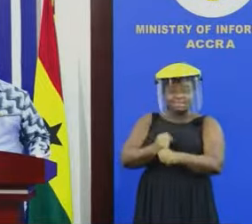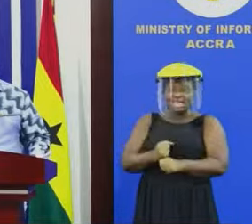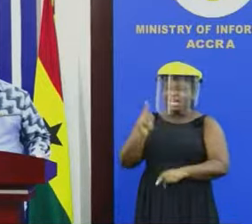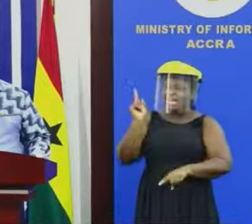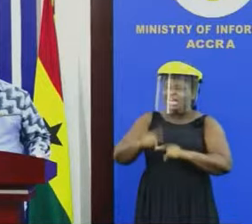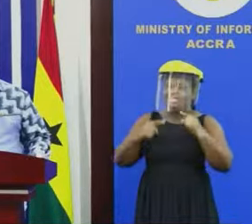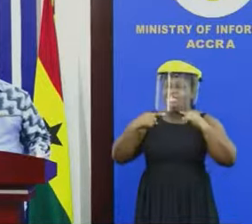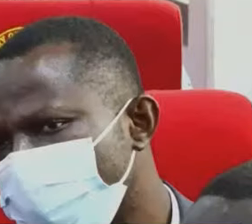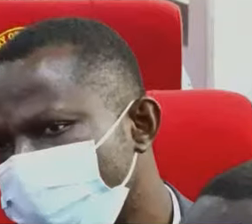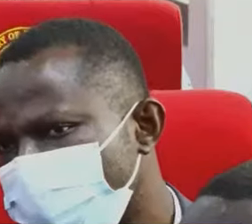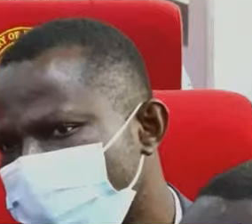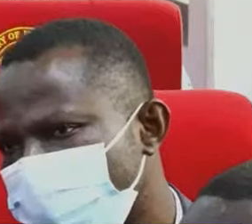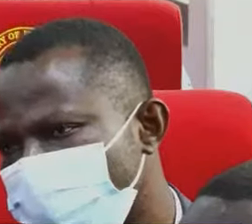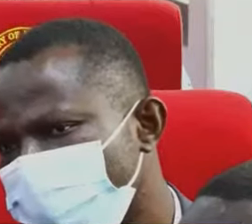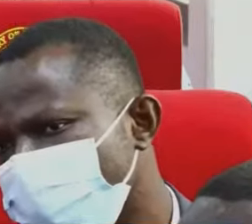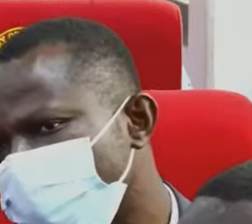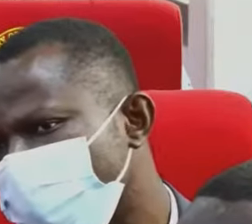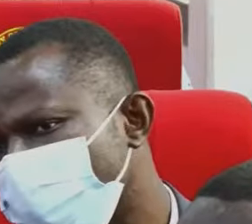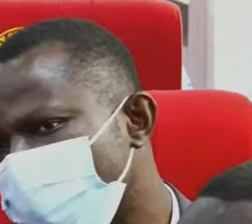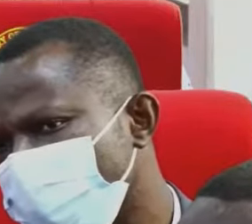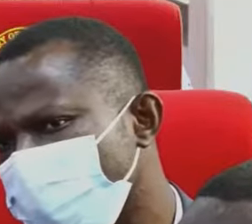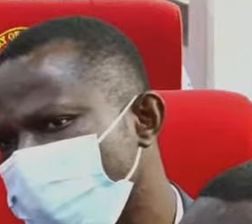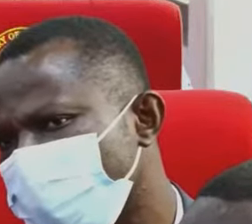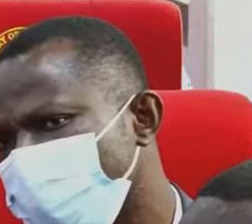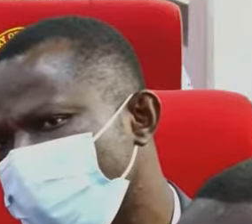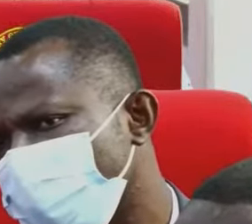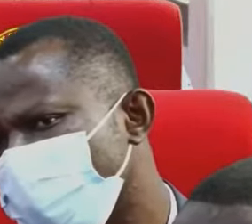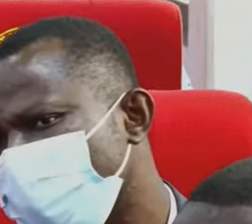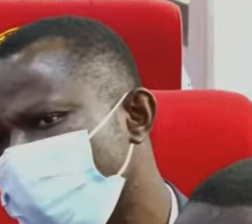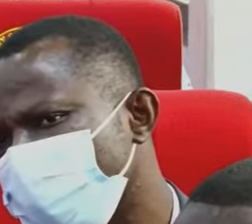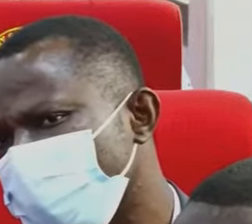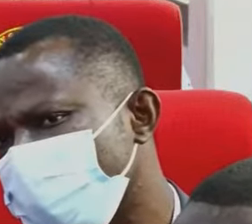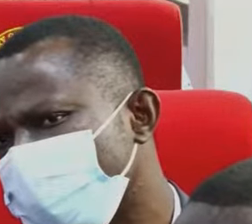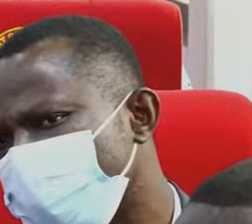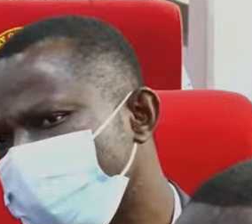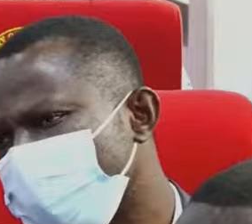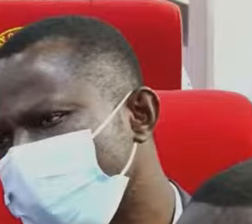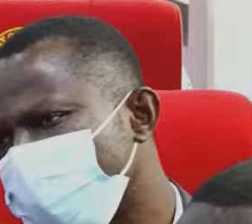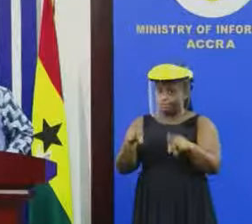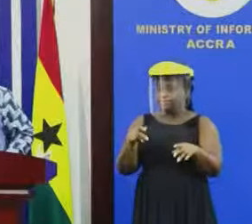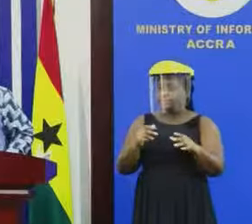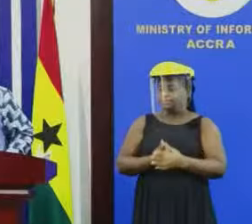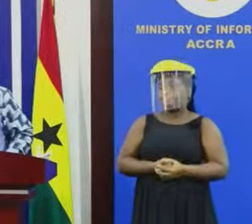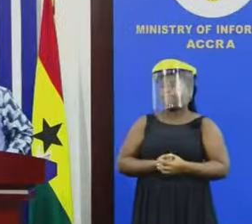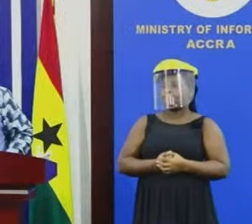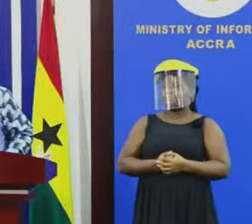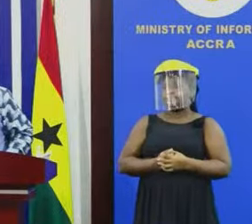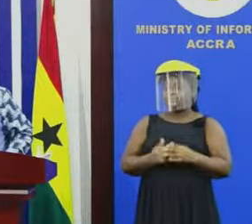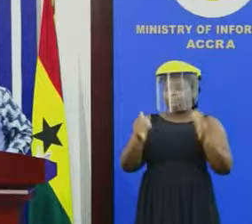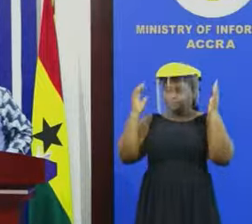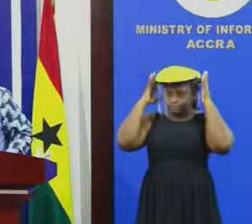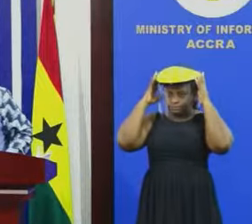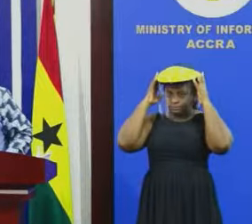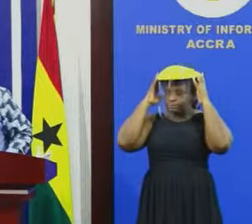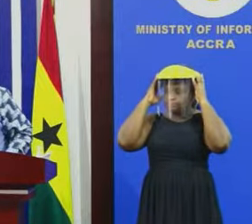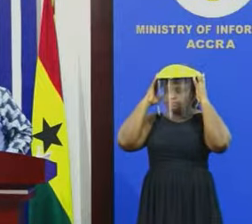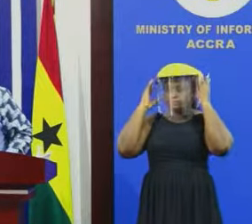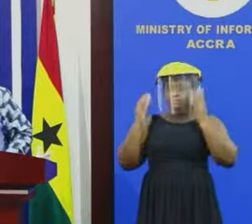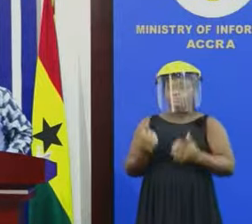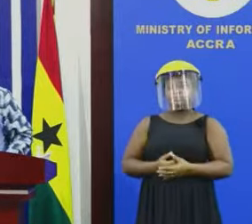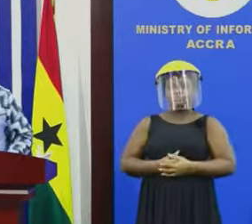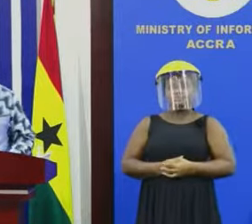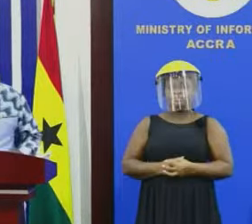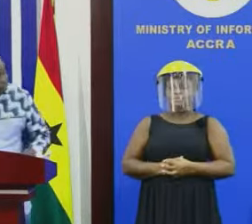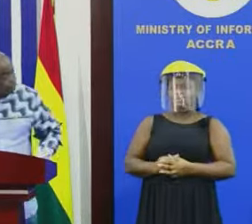dead. So for now, he still remains a missing person. Then again... Yes,